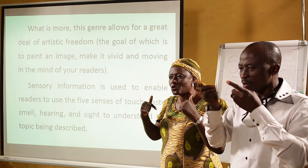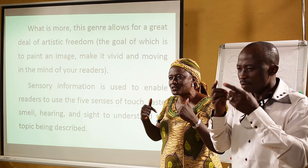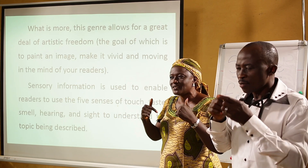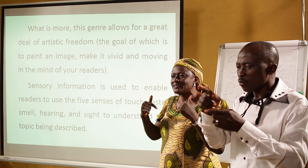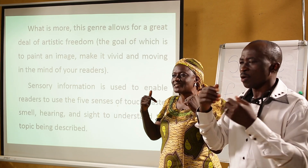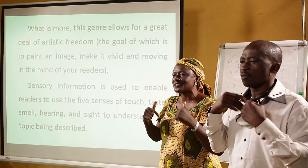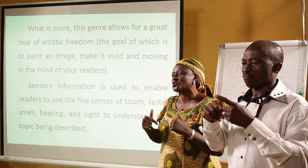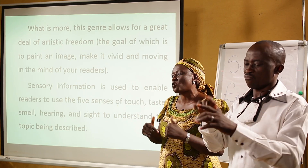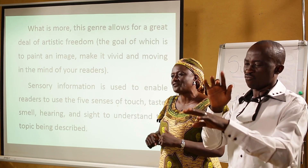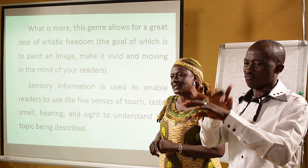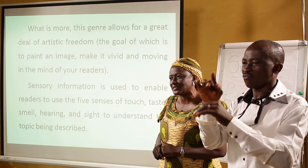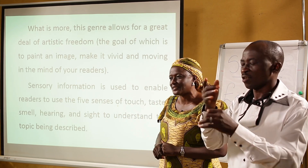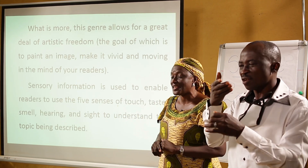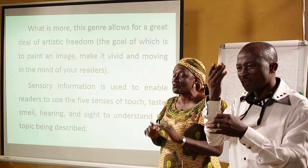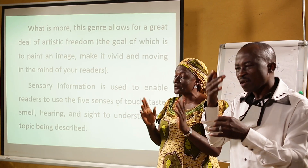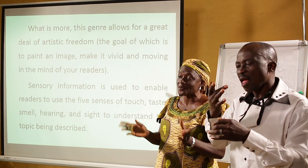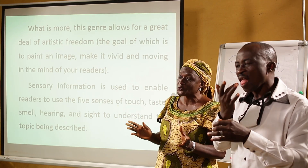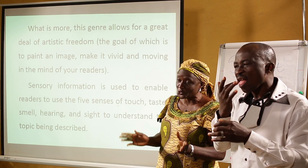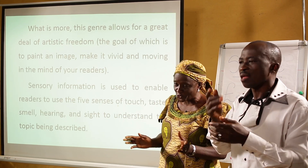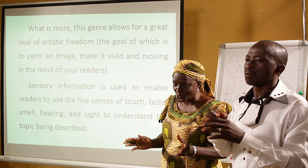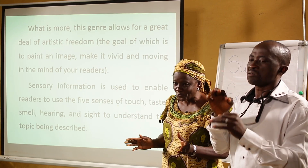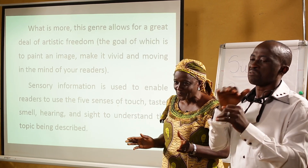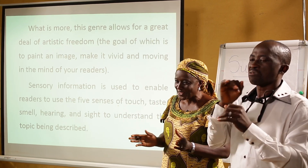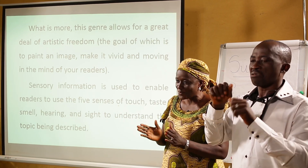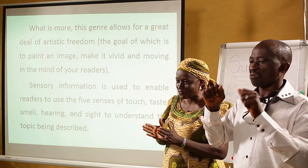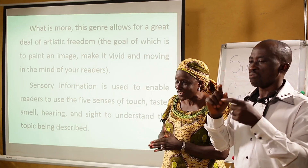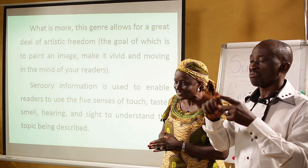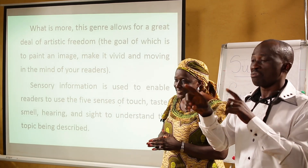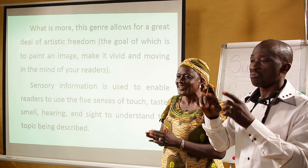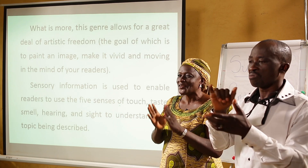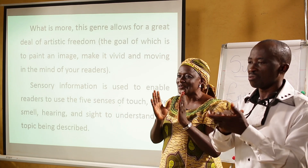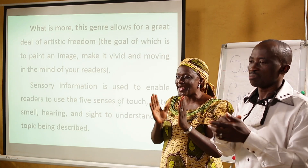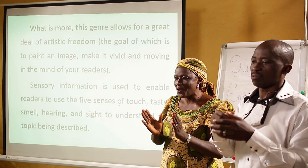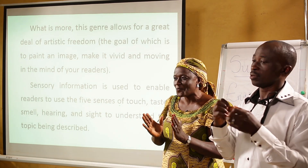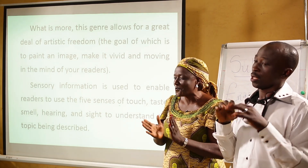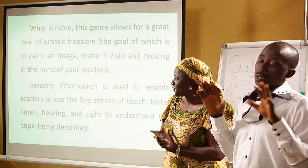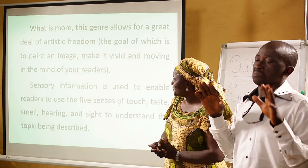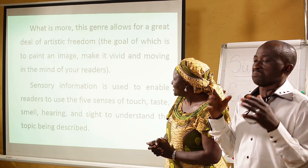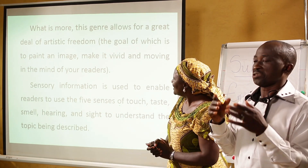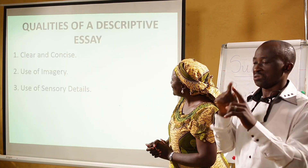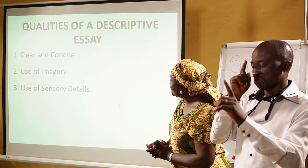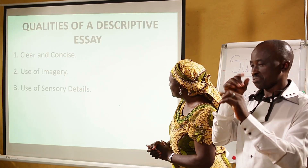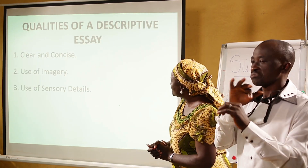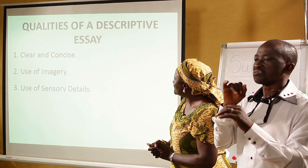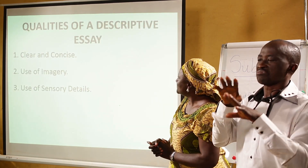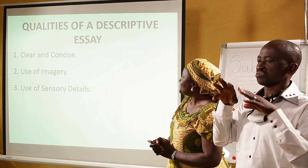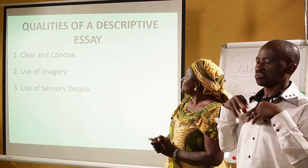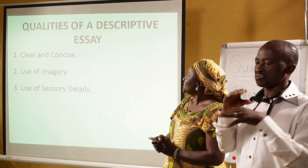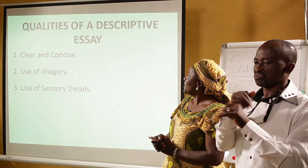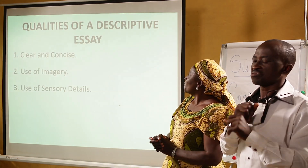to touch the sense of taste. If you're not able to do so, I'm afraid the aim will not be